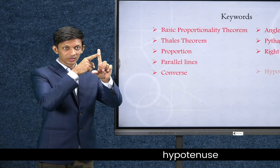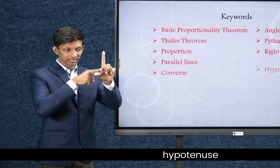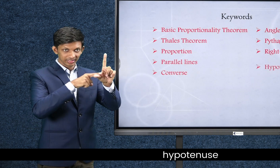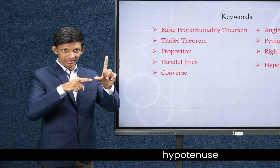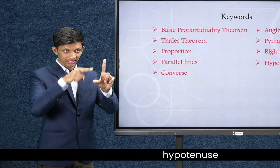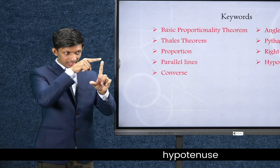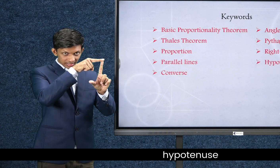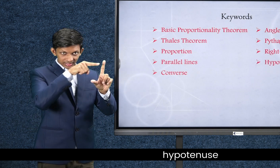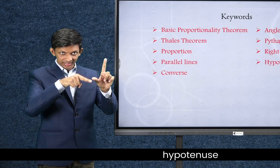hypotenuse,